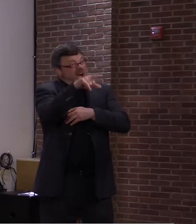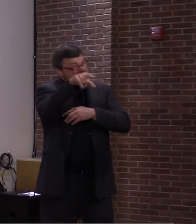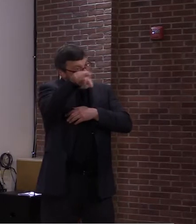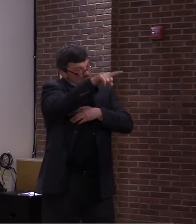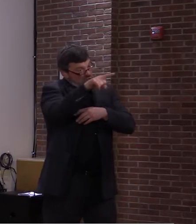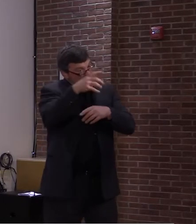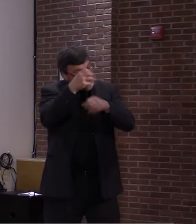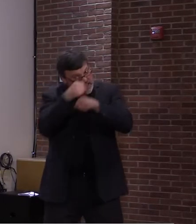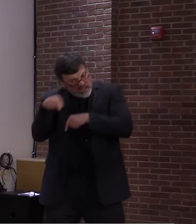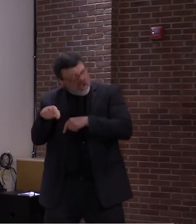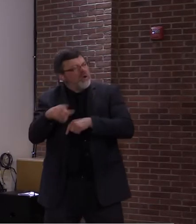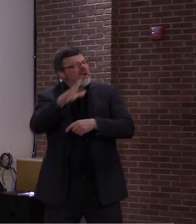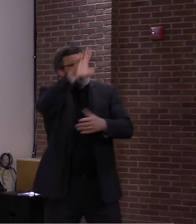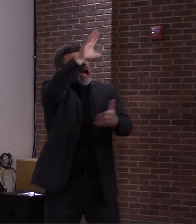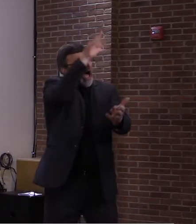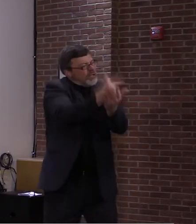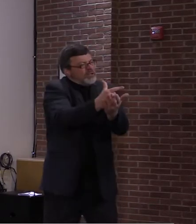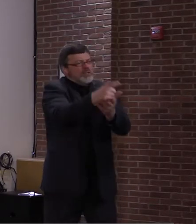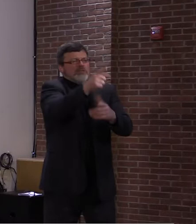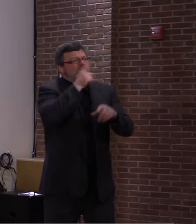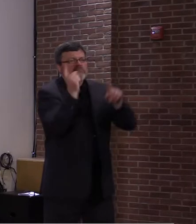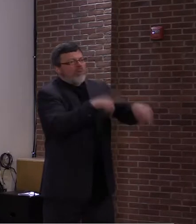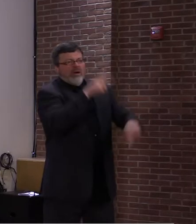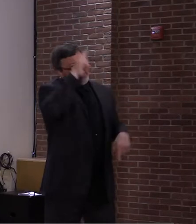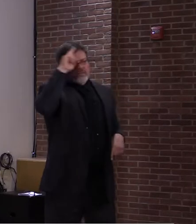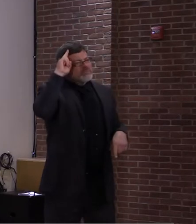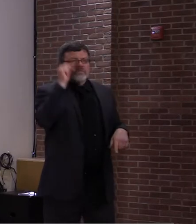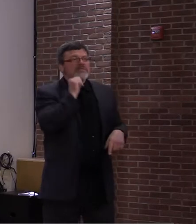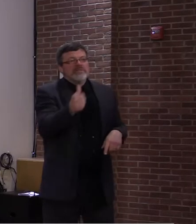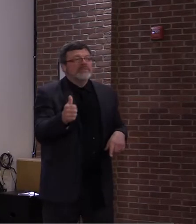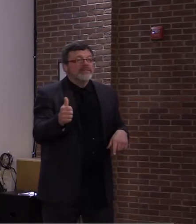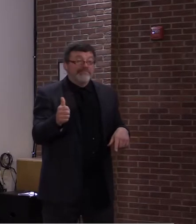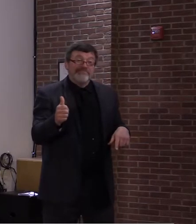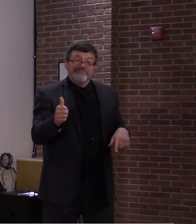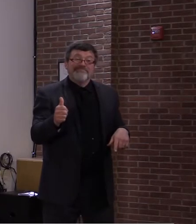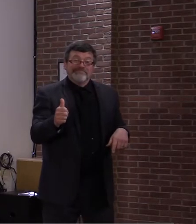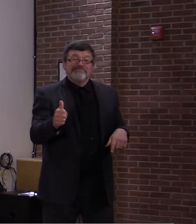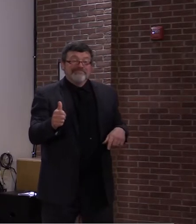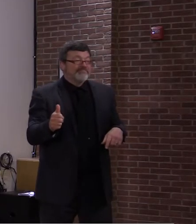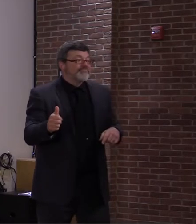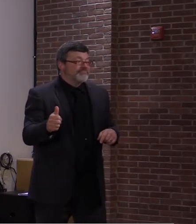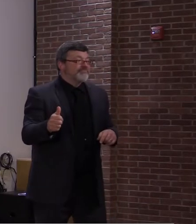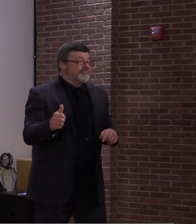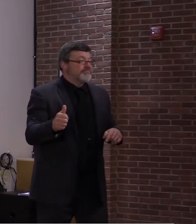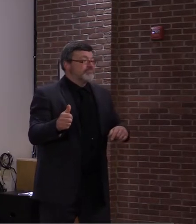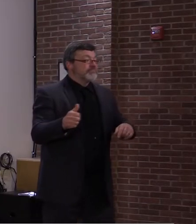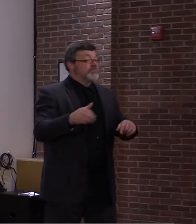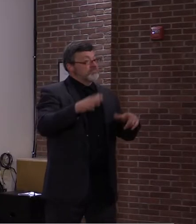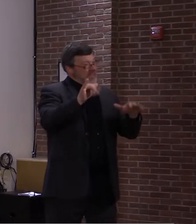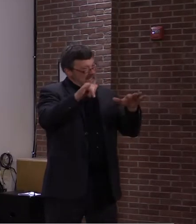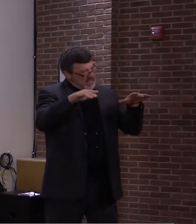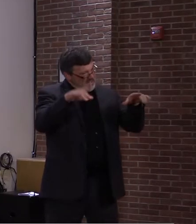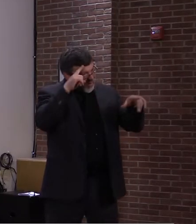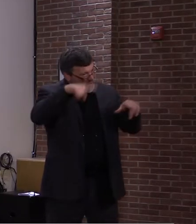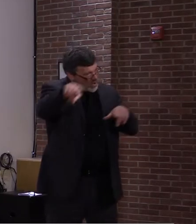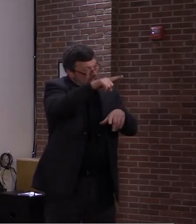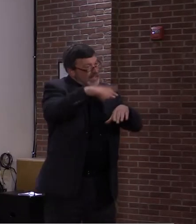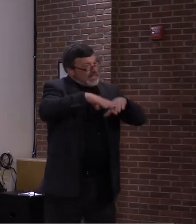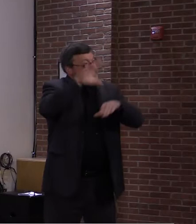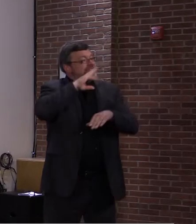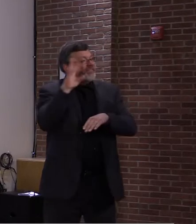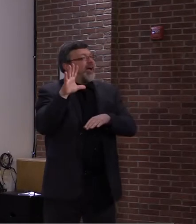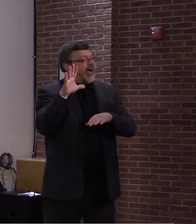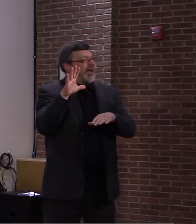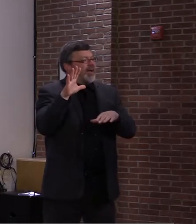And if you are over 65 or have another reason why you are at higher risk of getting COVID, please contact